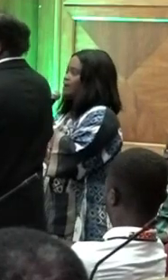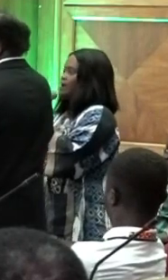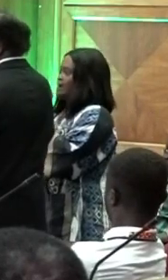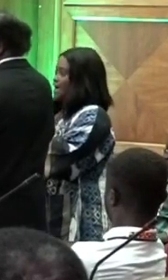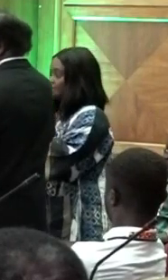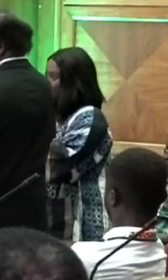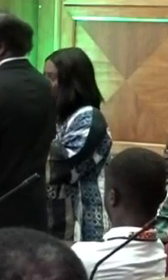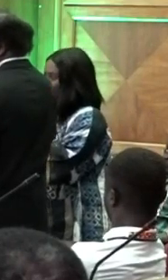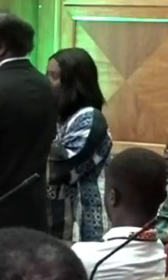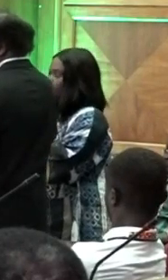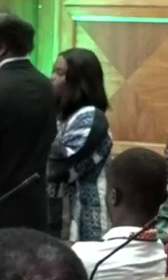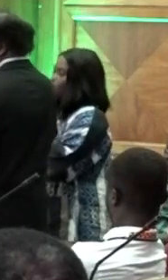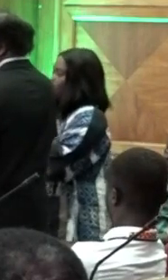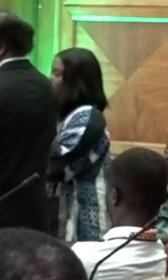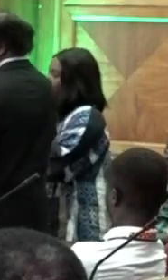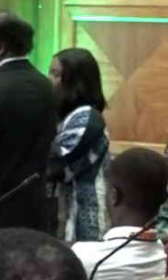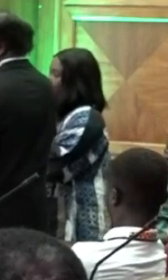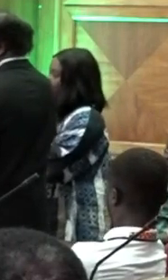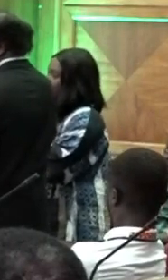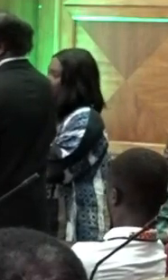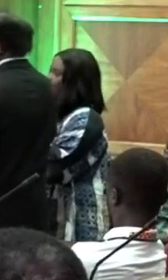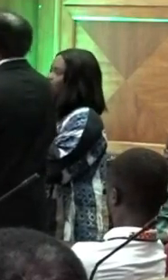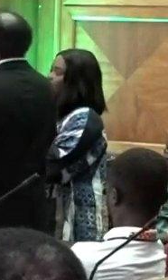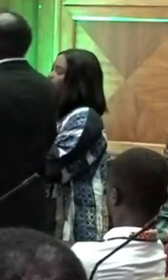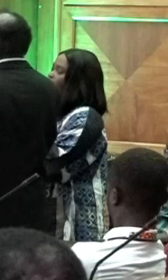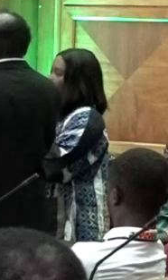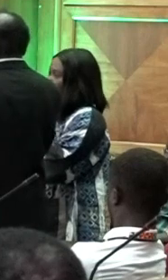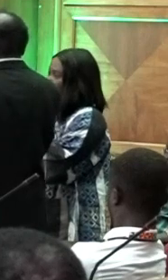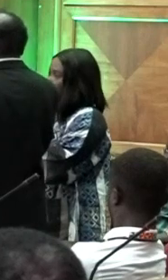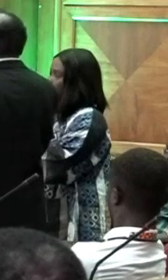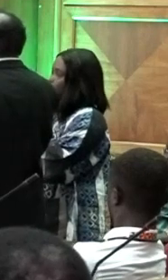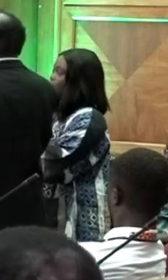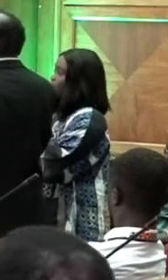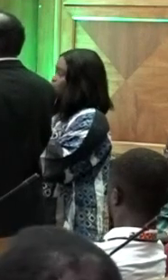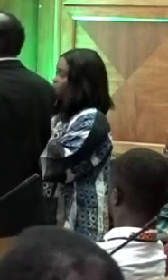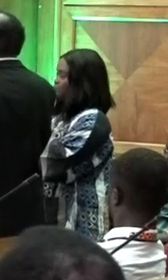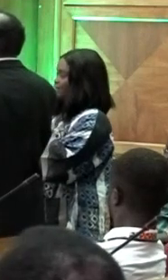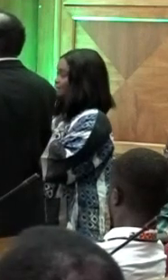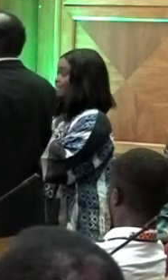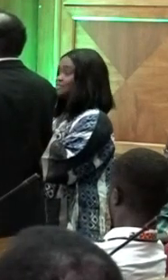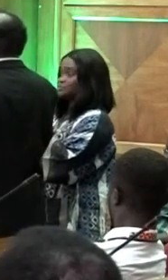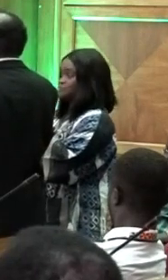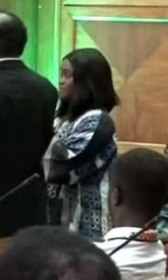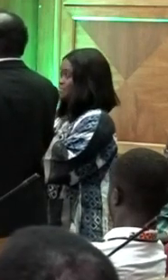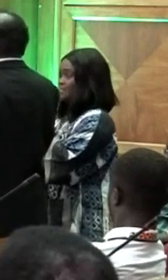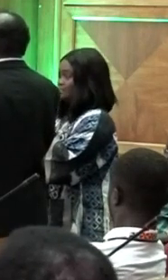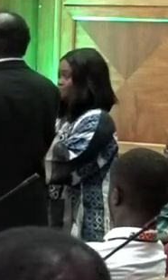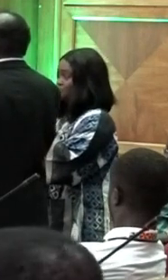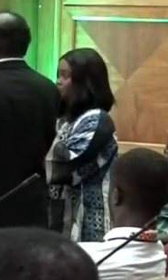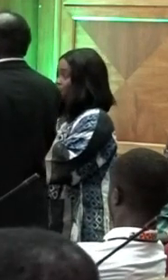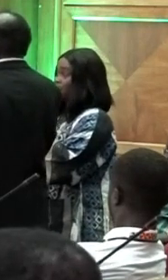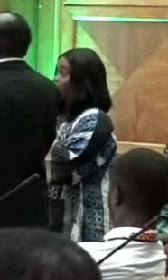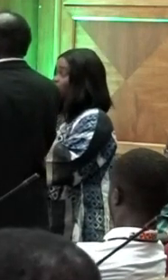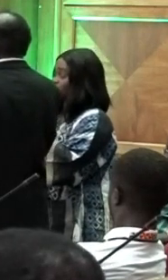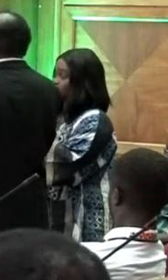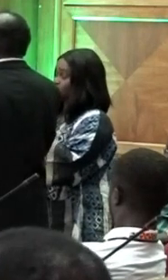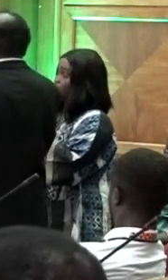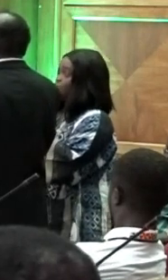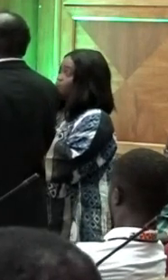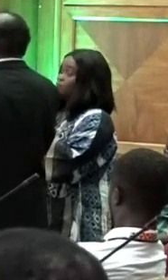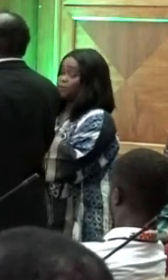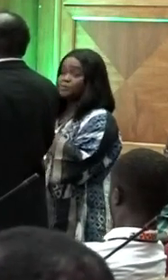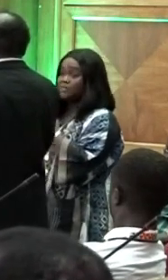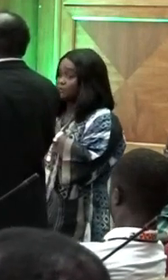to accept, we are able to start, and then we continue to improve on that. 10 to 20 years ago, we were not able